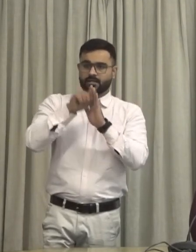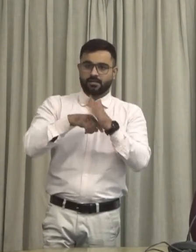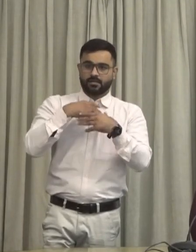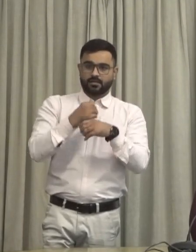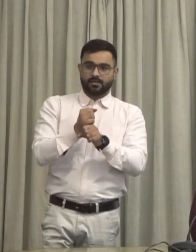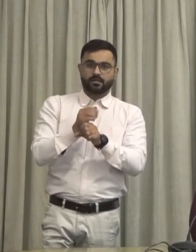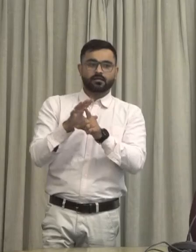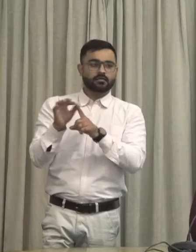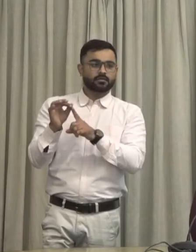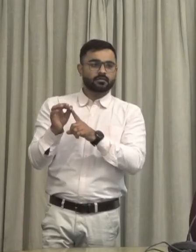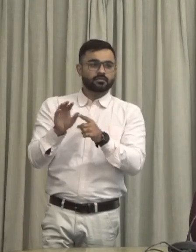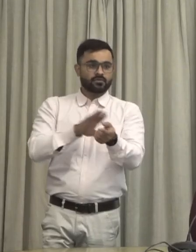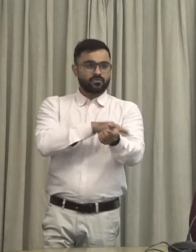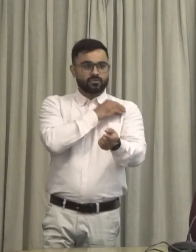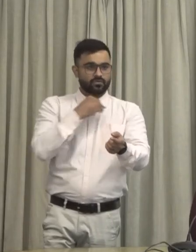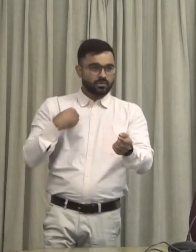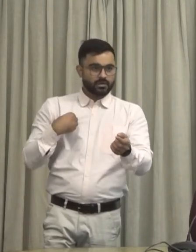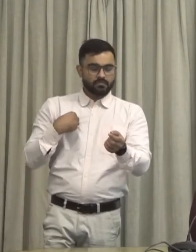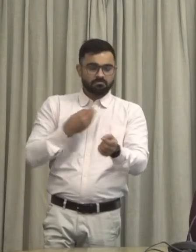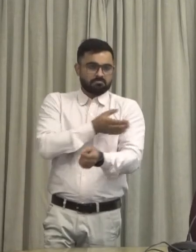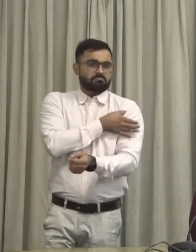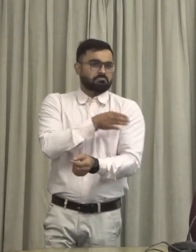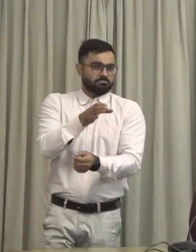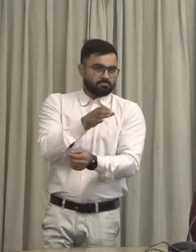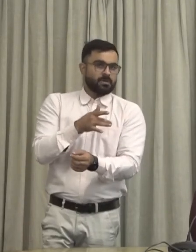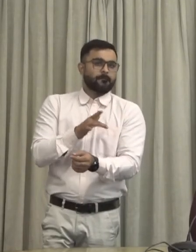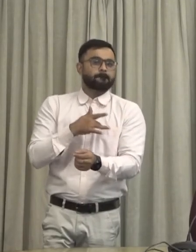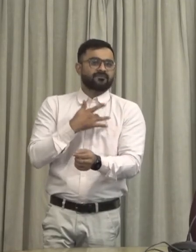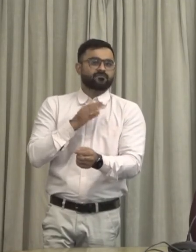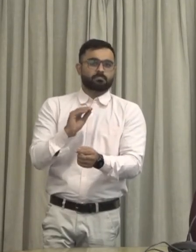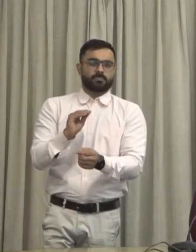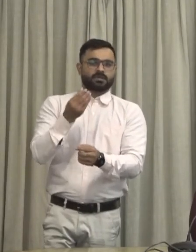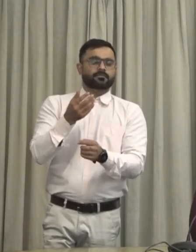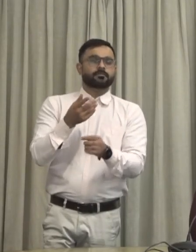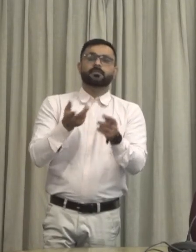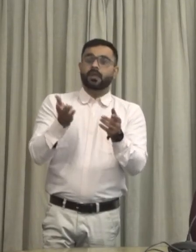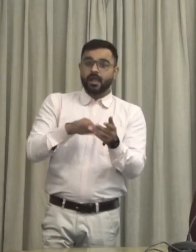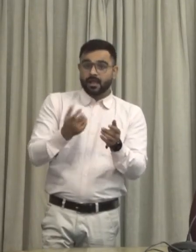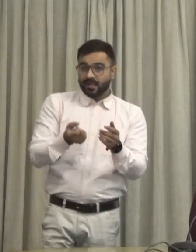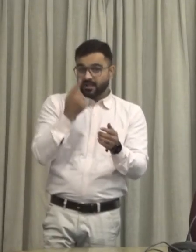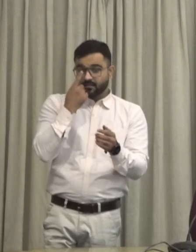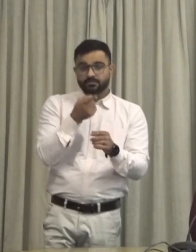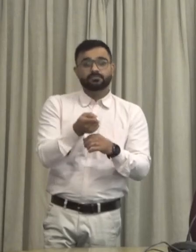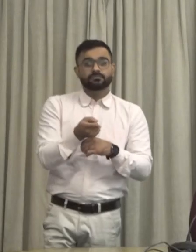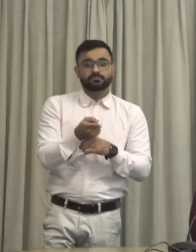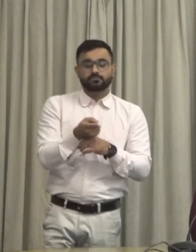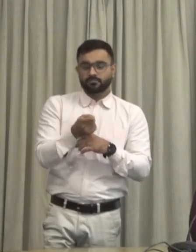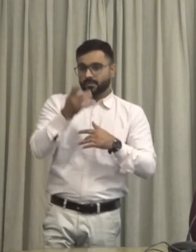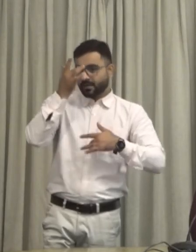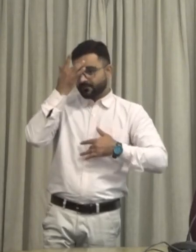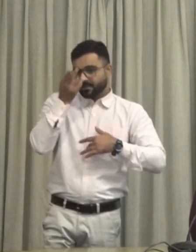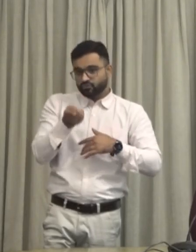guidelines, definitely hospitals will feel empowered. But again, understanding a